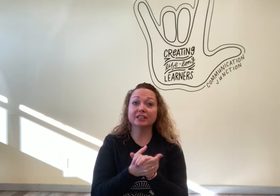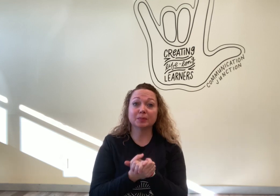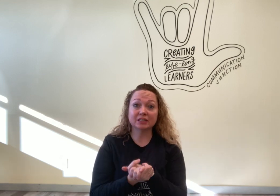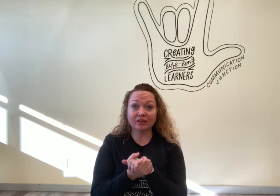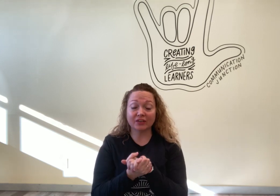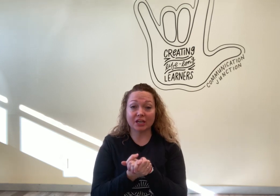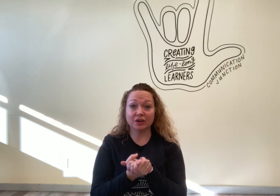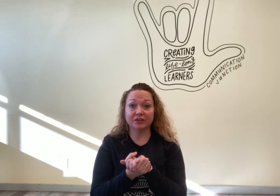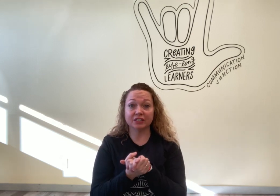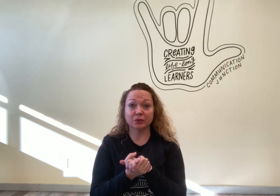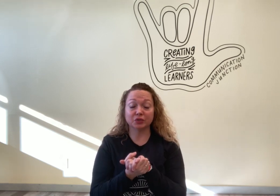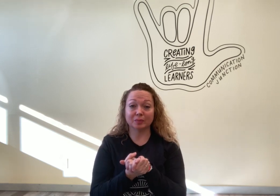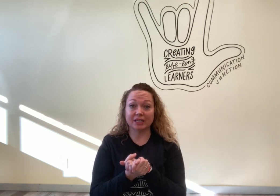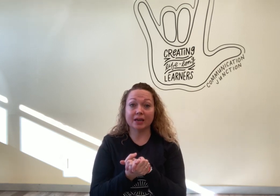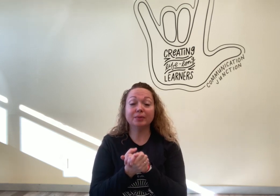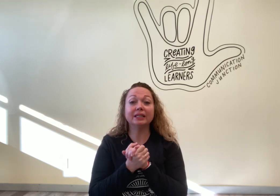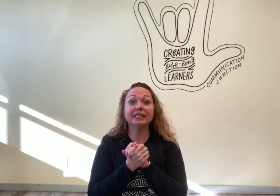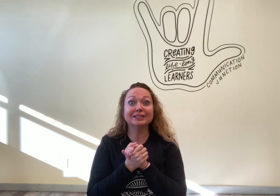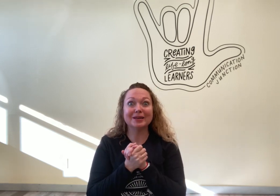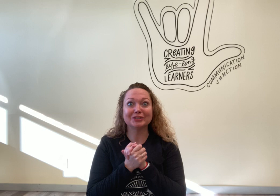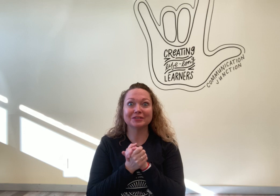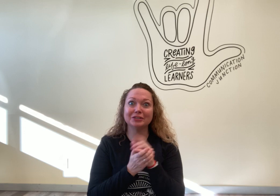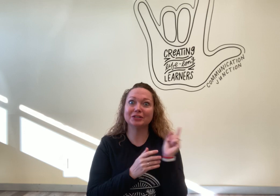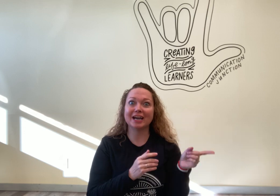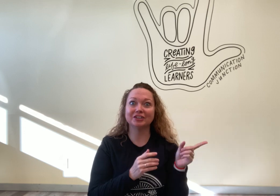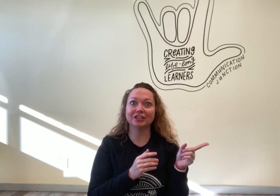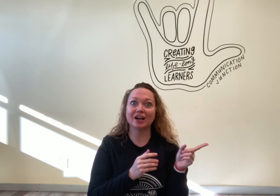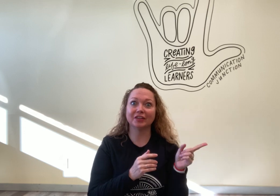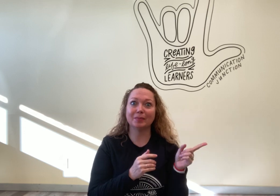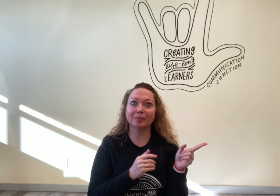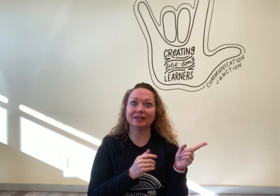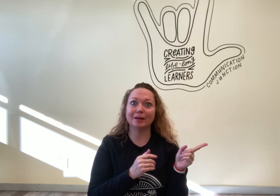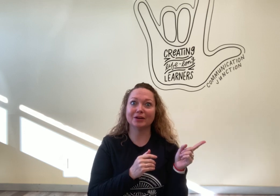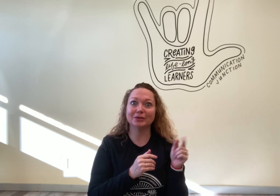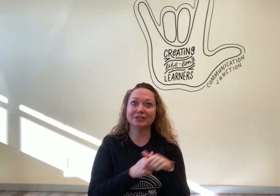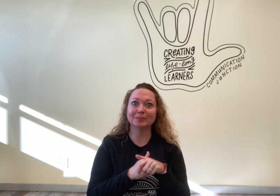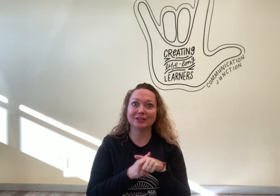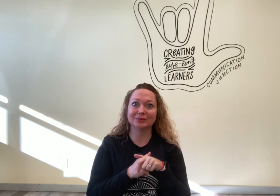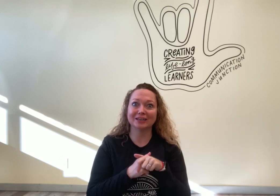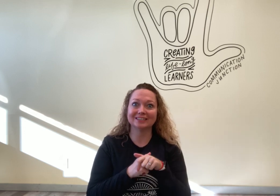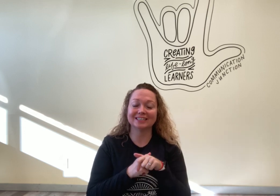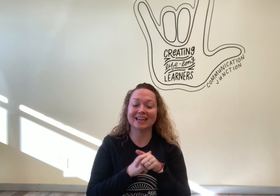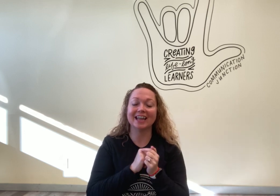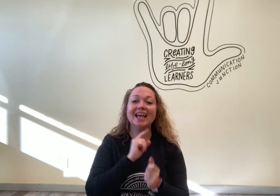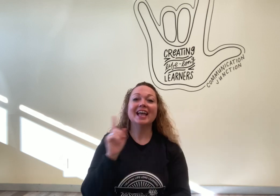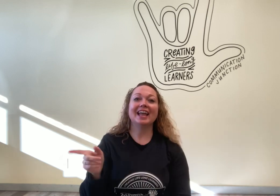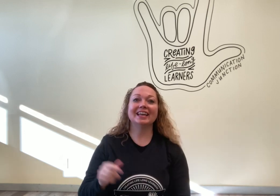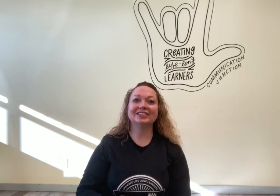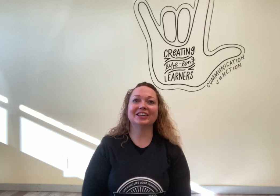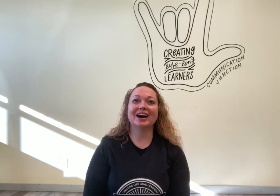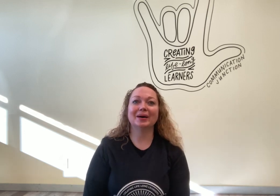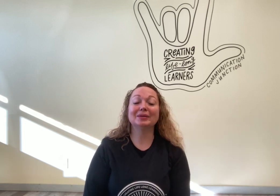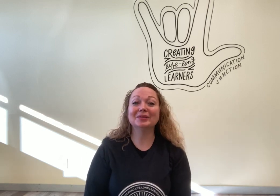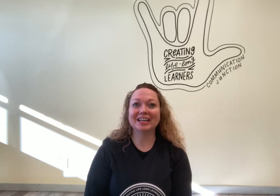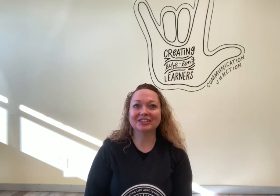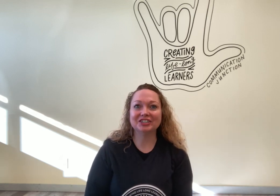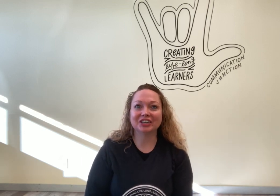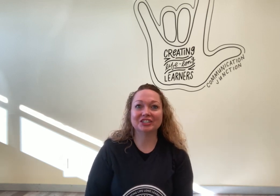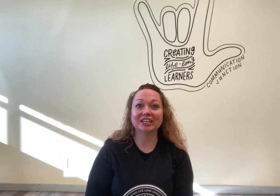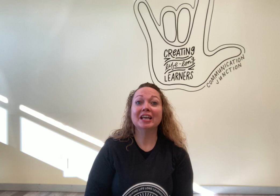specific video via social media, please make sure that you tag Chillicothe Public Library, who is sponsoring us today, and Communication Junction. And